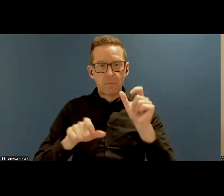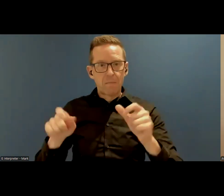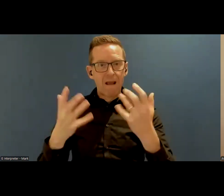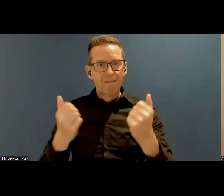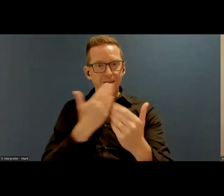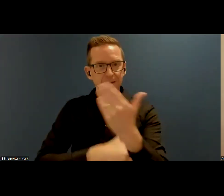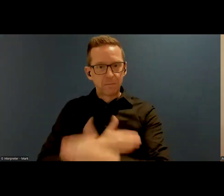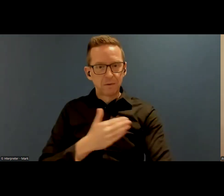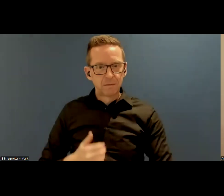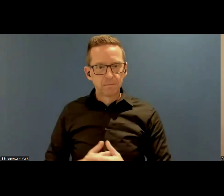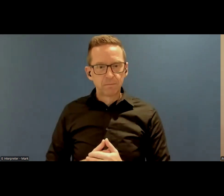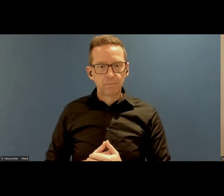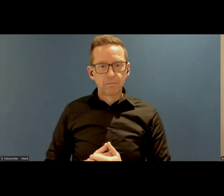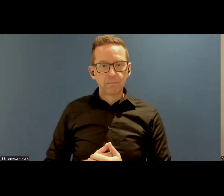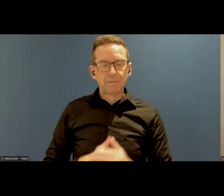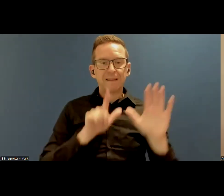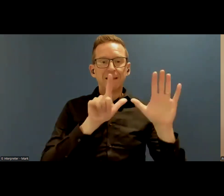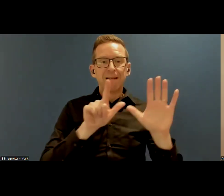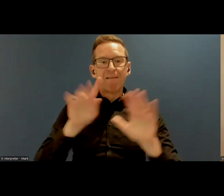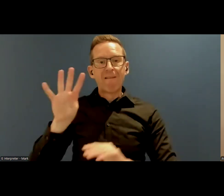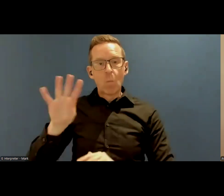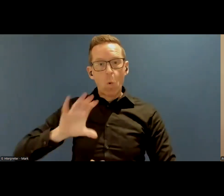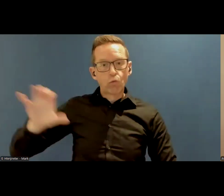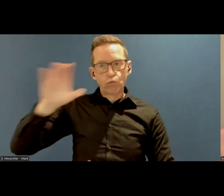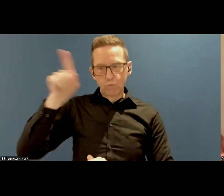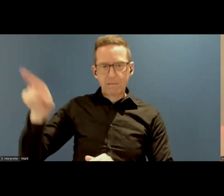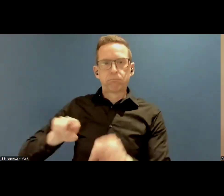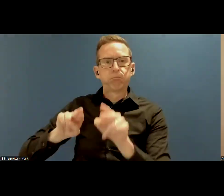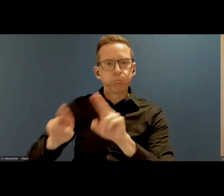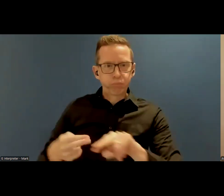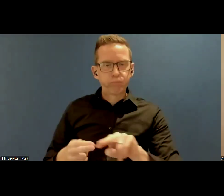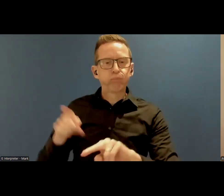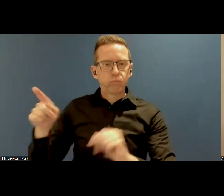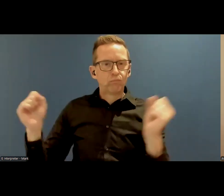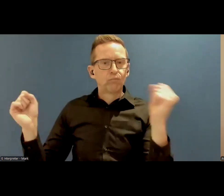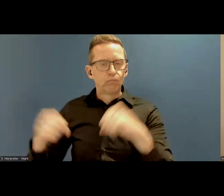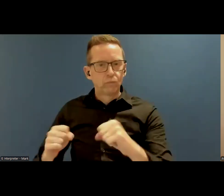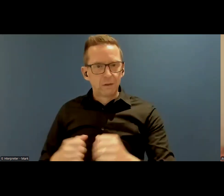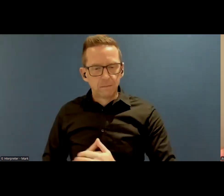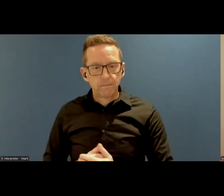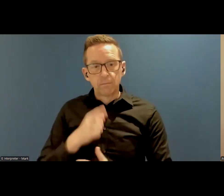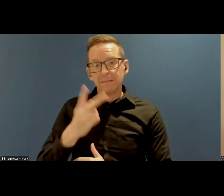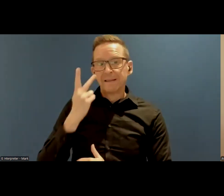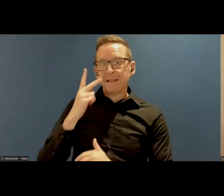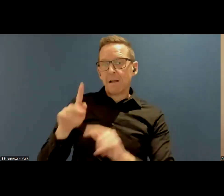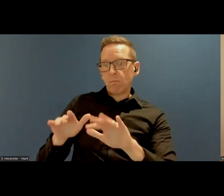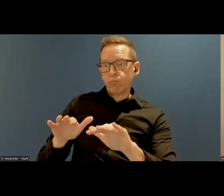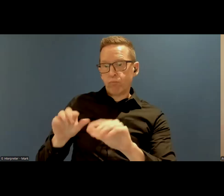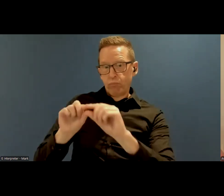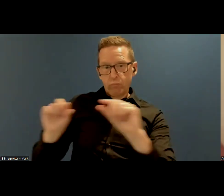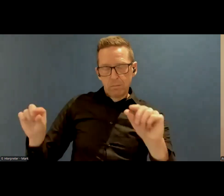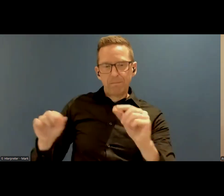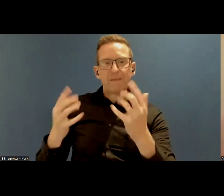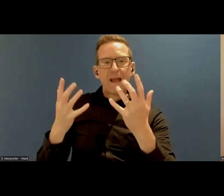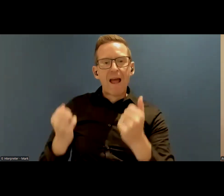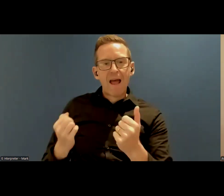have signed up for this, signed up for this. You can check the link. There is a document which tracks all